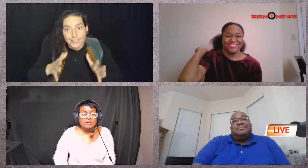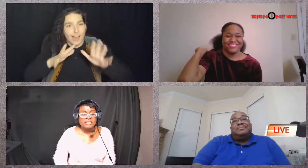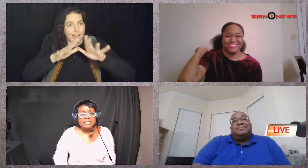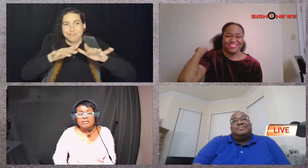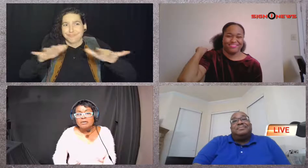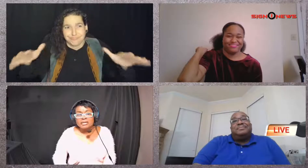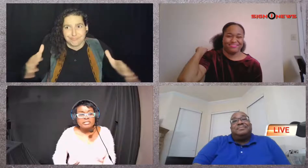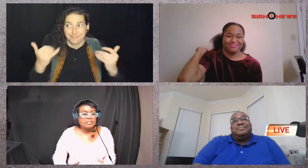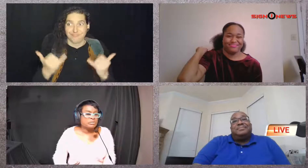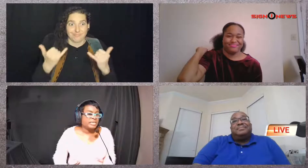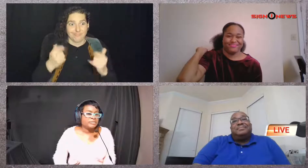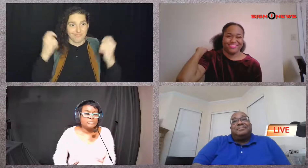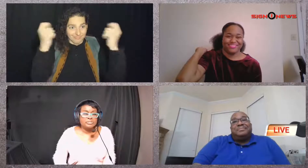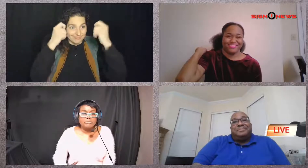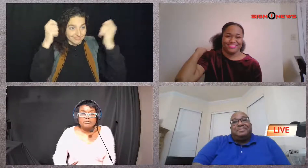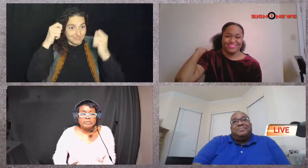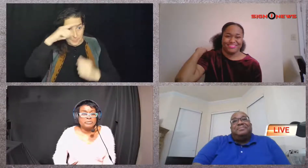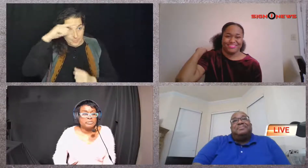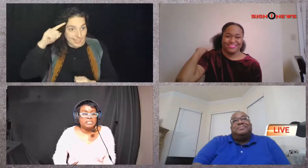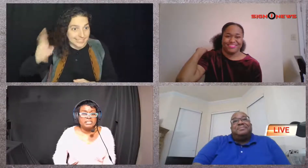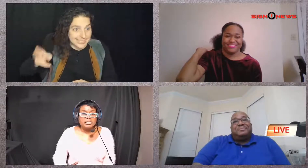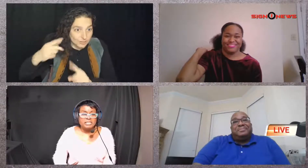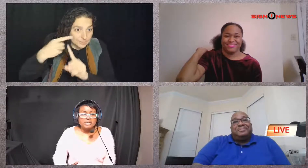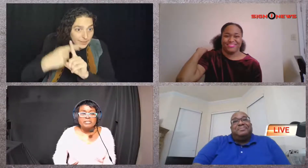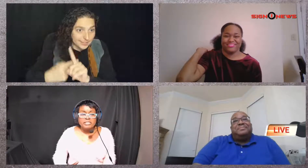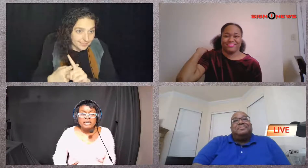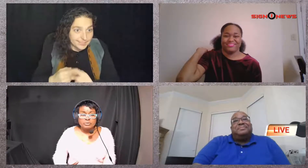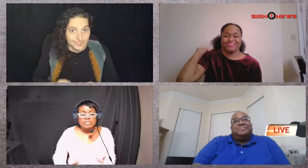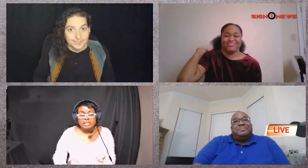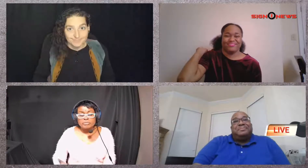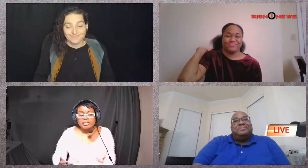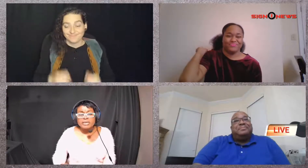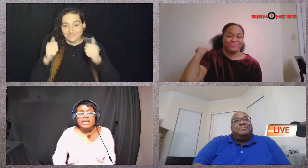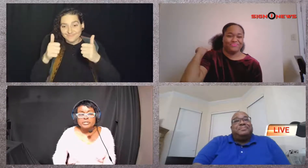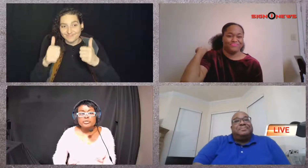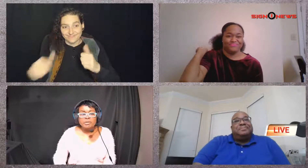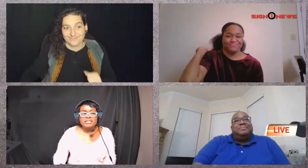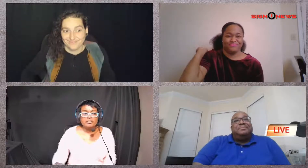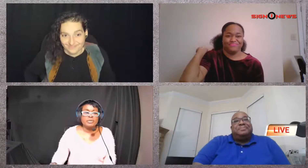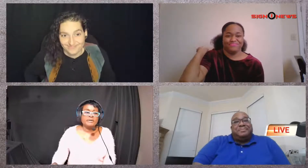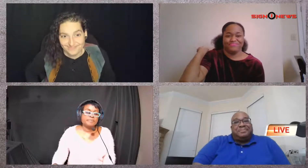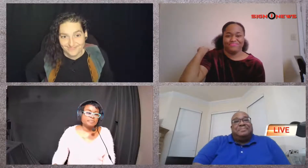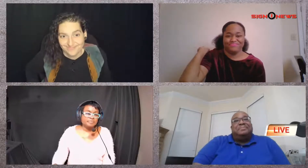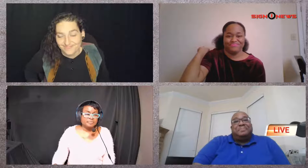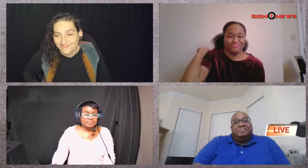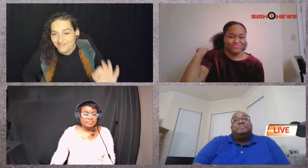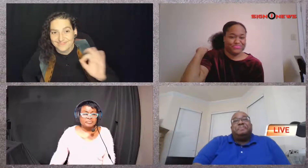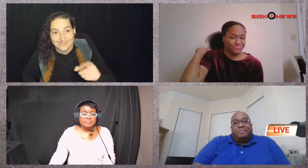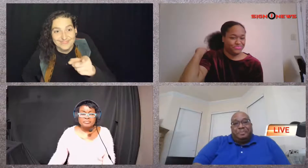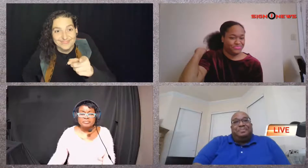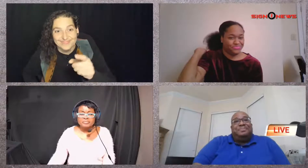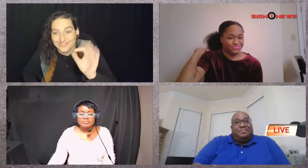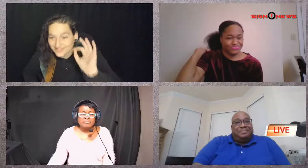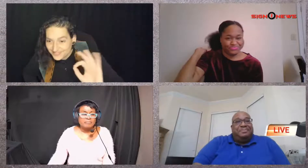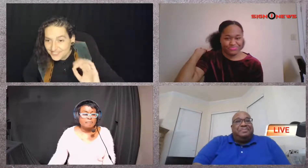as well. Their artists, their creators are so diverse, so as we're celebrating Black History Month as well.